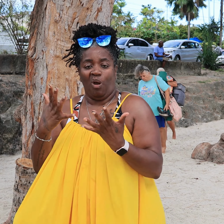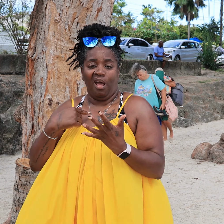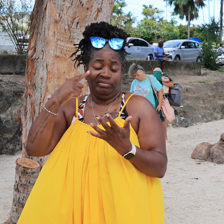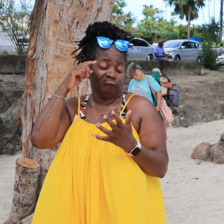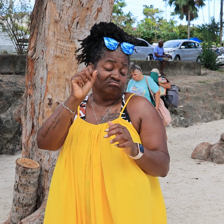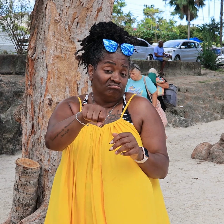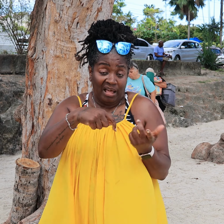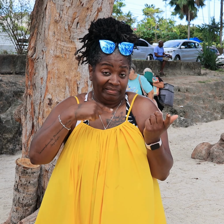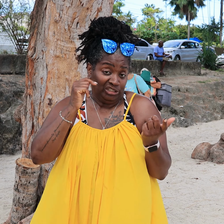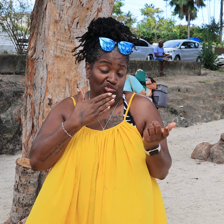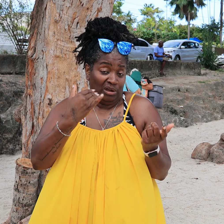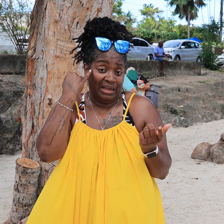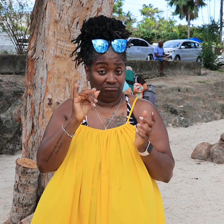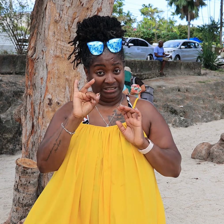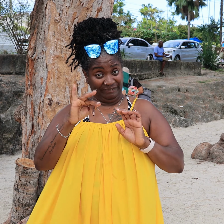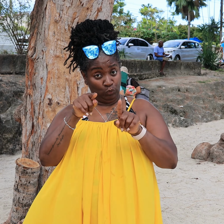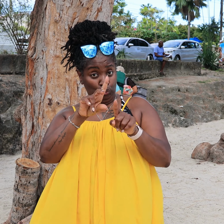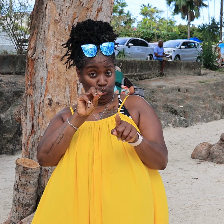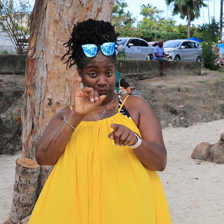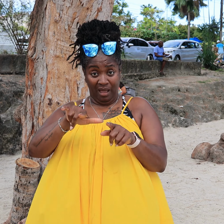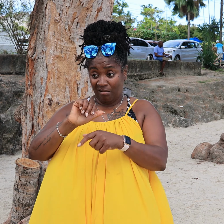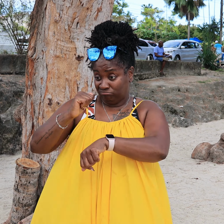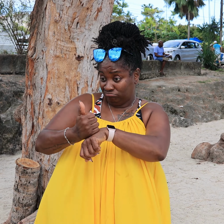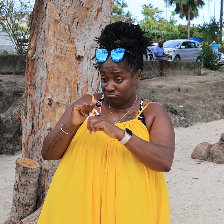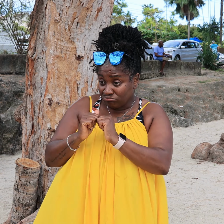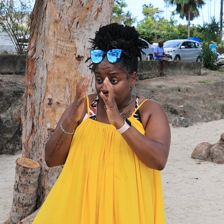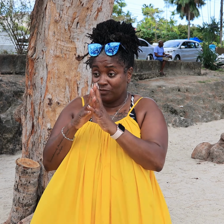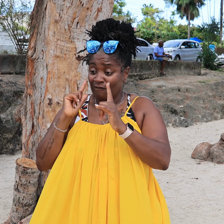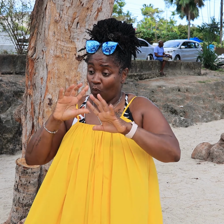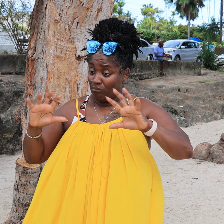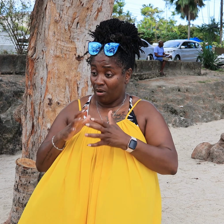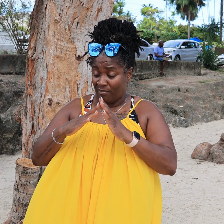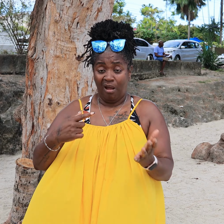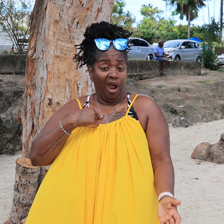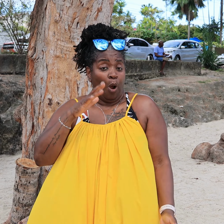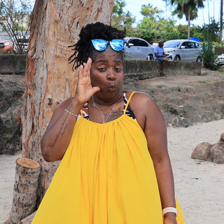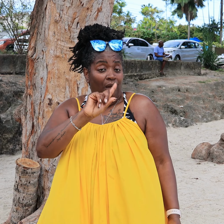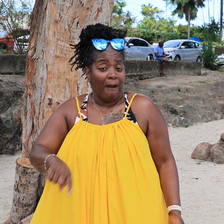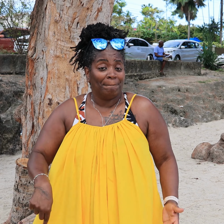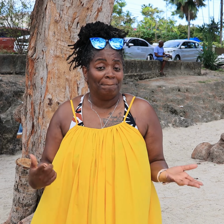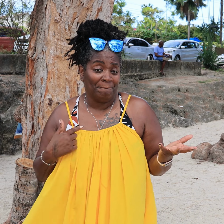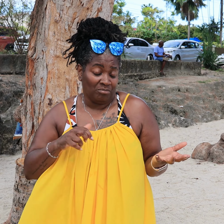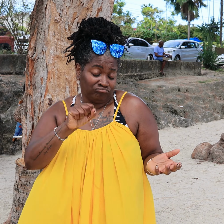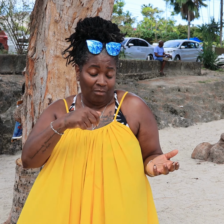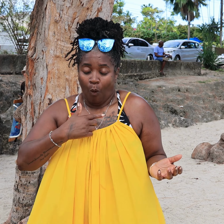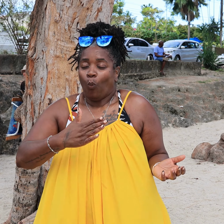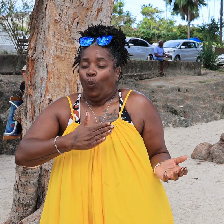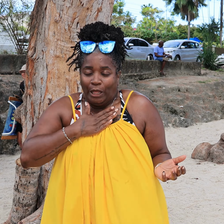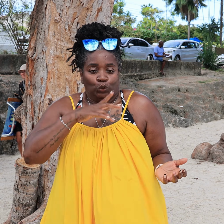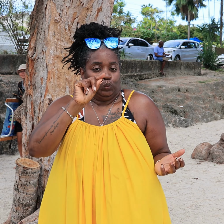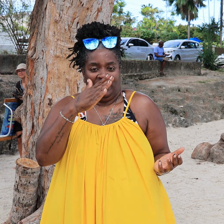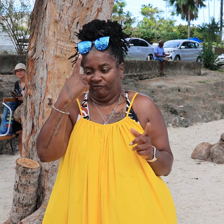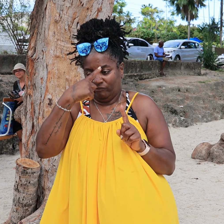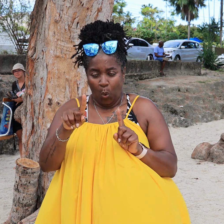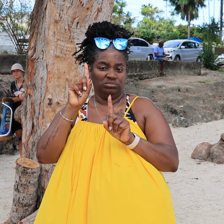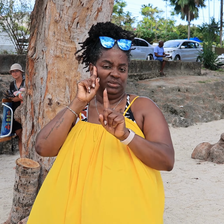have. And I think that would be a great idea. And if you can do that, set up something for the deaf community, I would come. I would willingly do